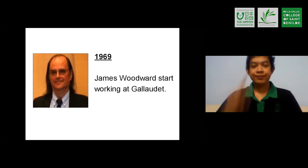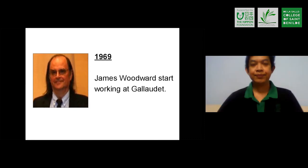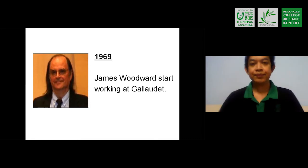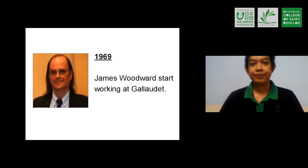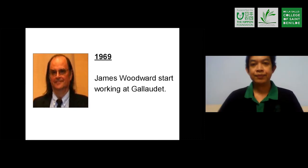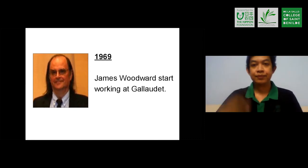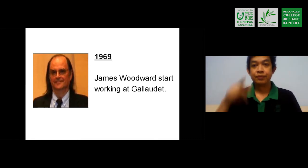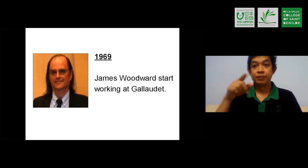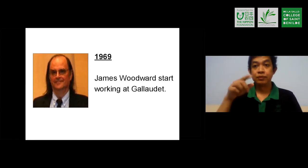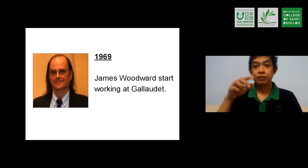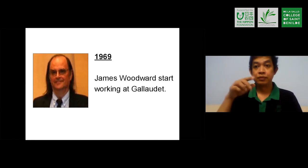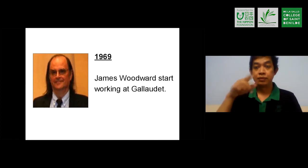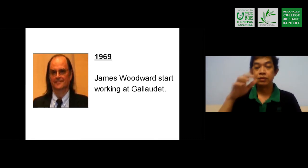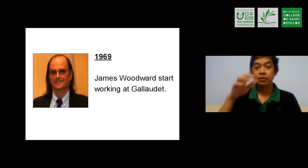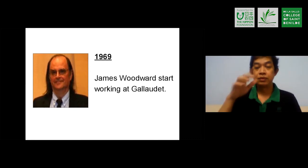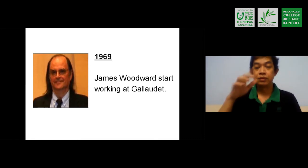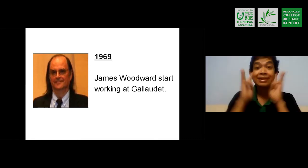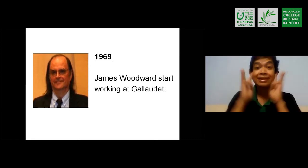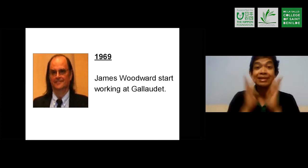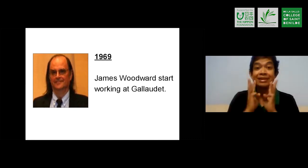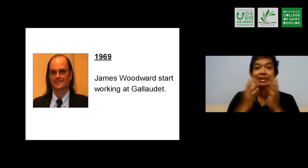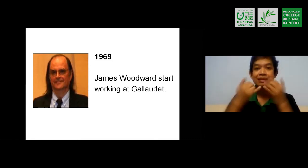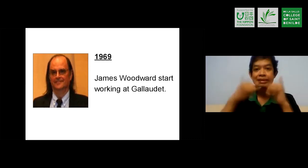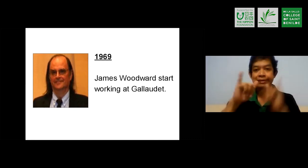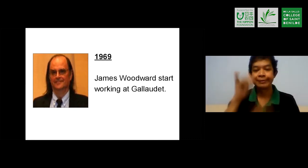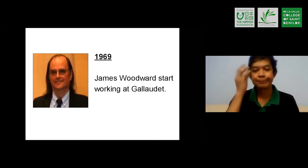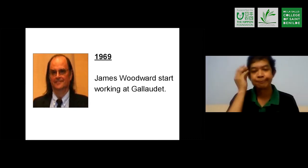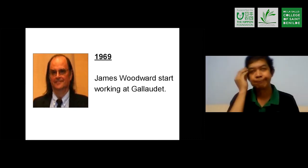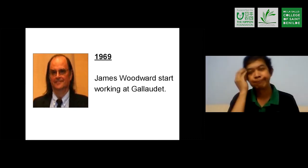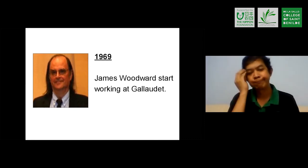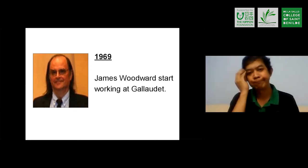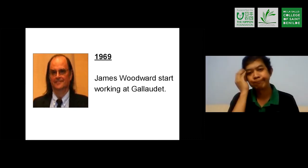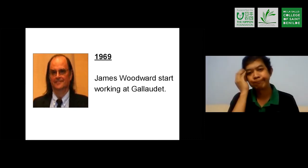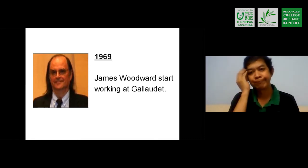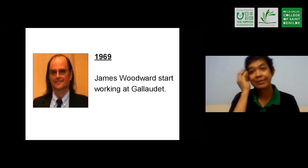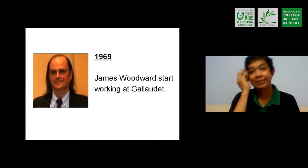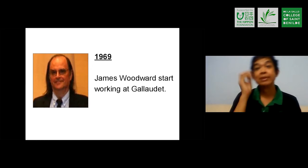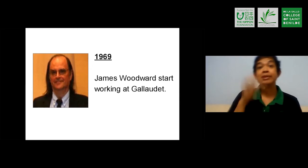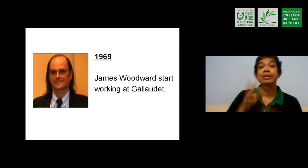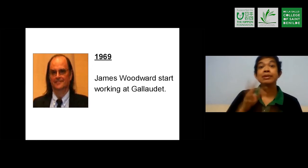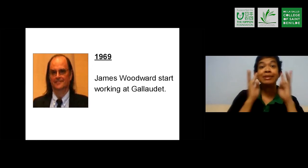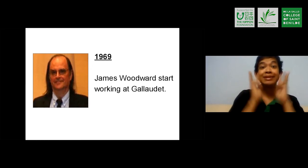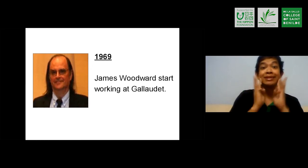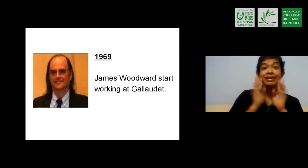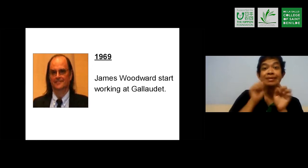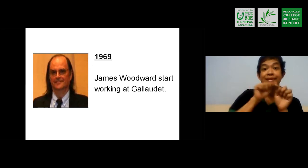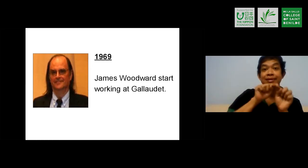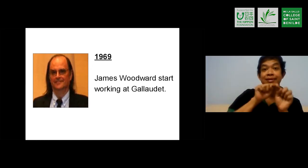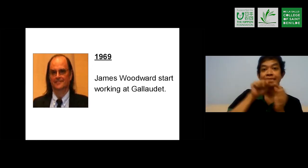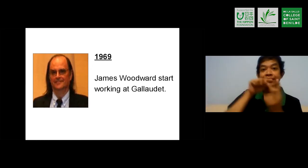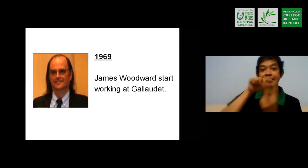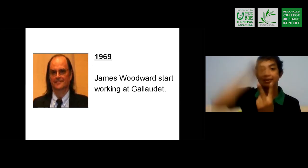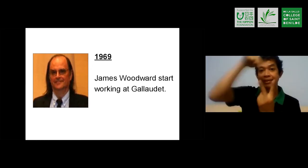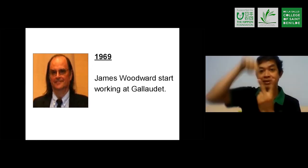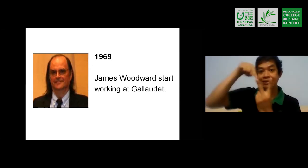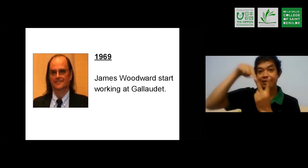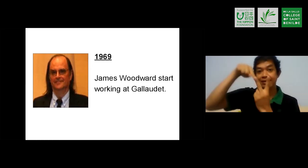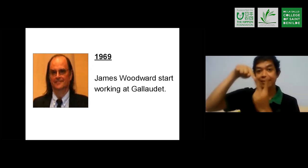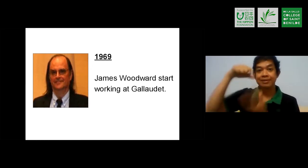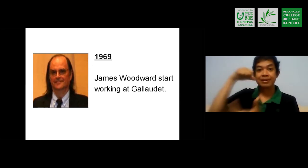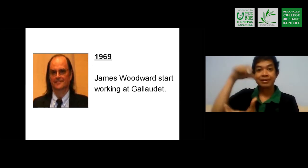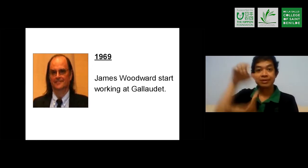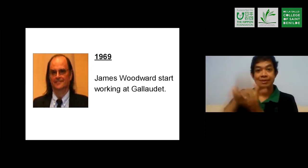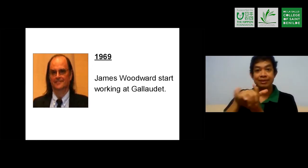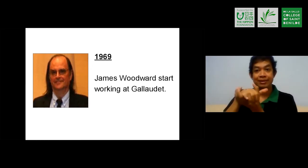So that was a while back. Dr. Woody thought about it.